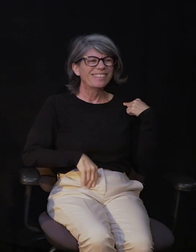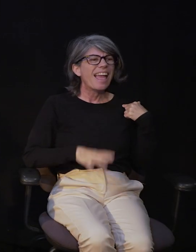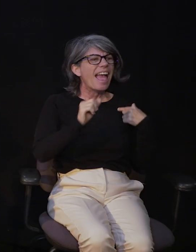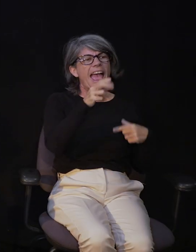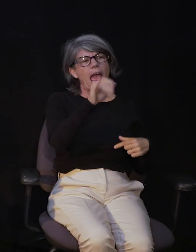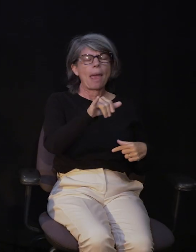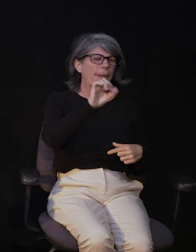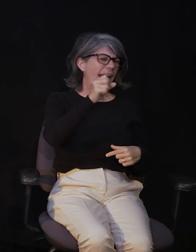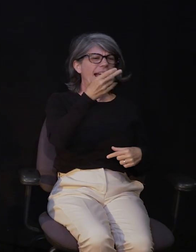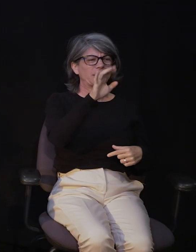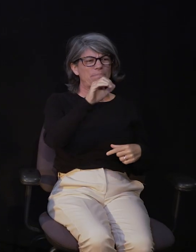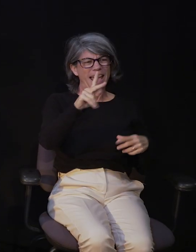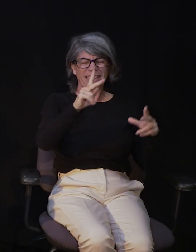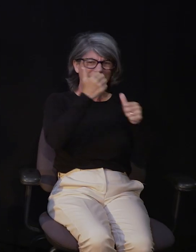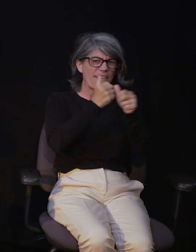Amy Yasbeck, everyone!